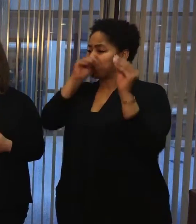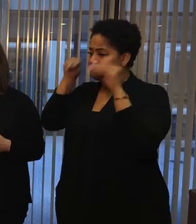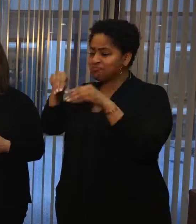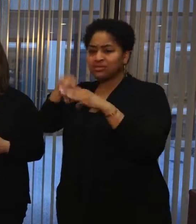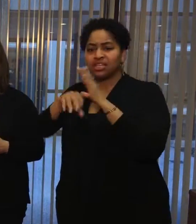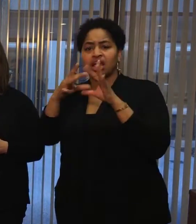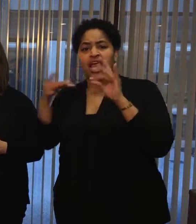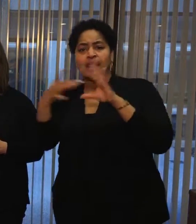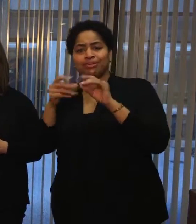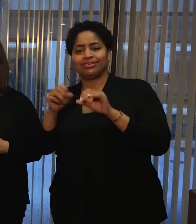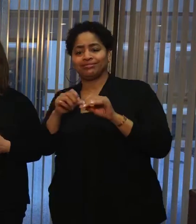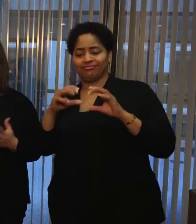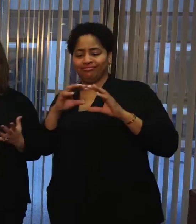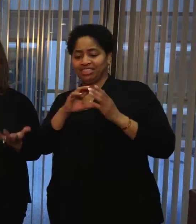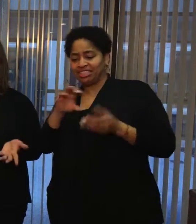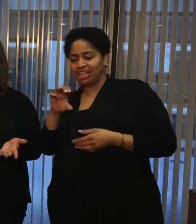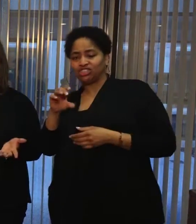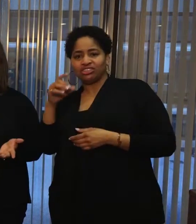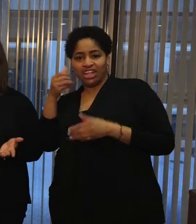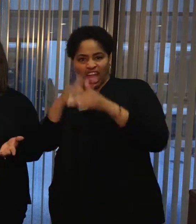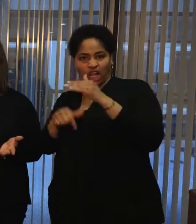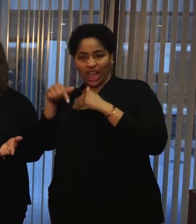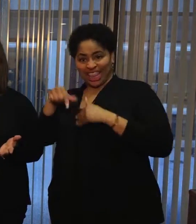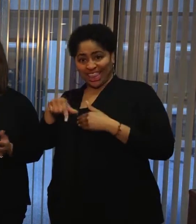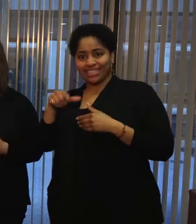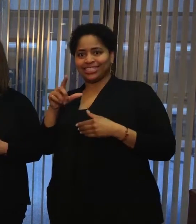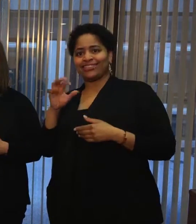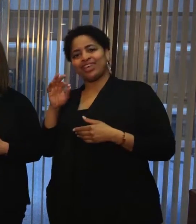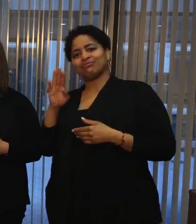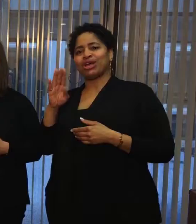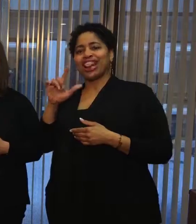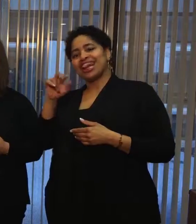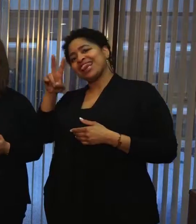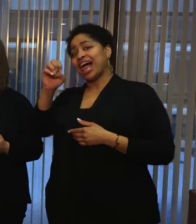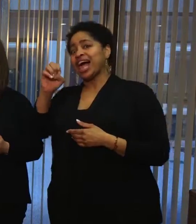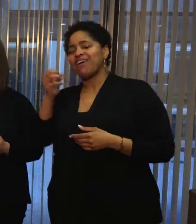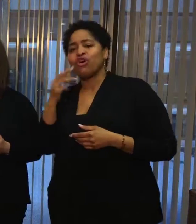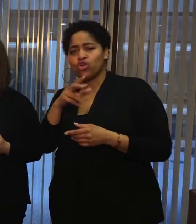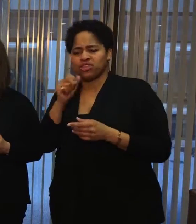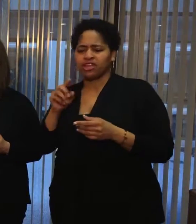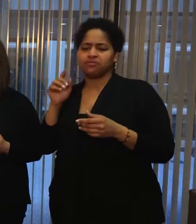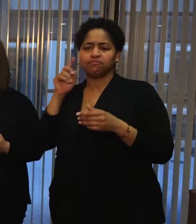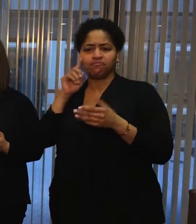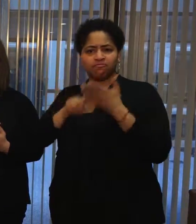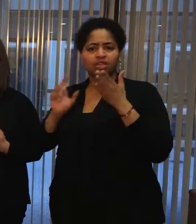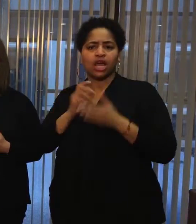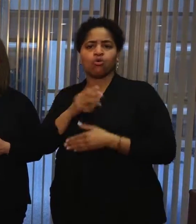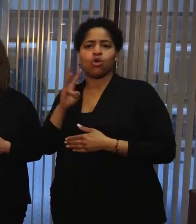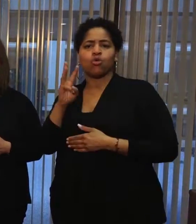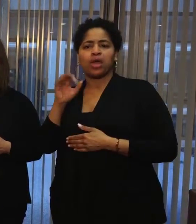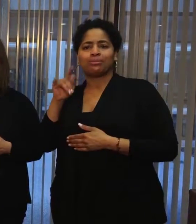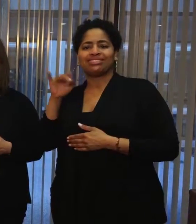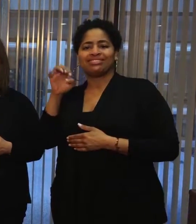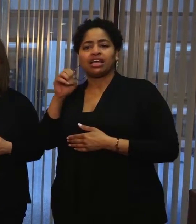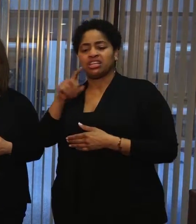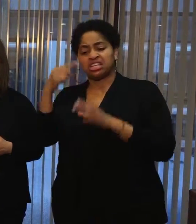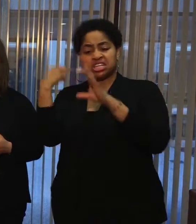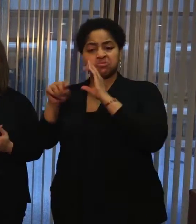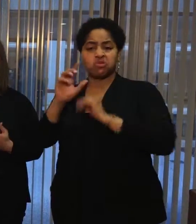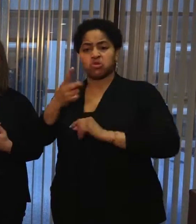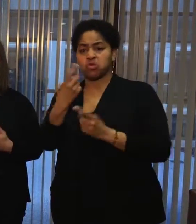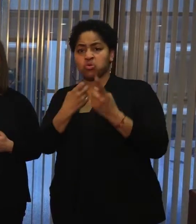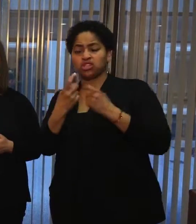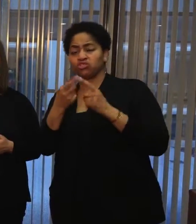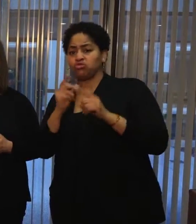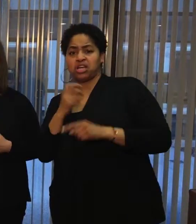in the comment section, under this Facebook Live, or you can always go to our website. You can email your questions to